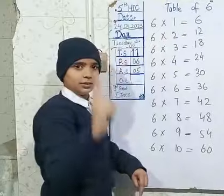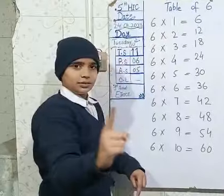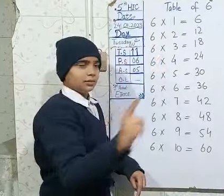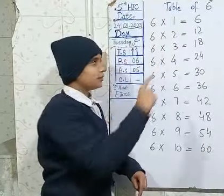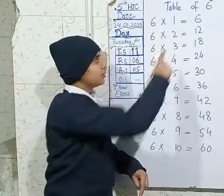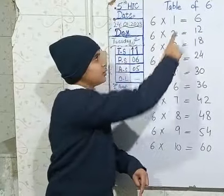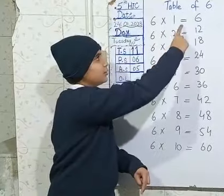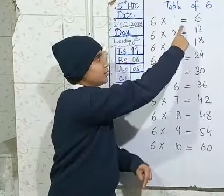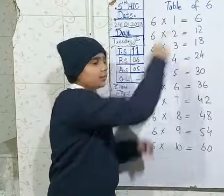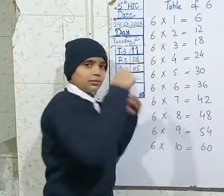1s are